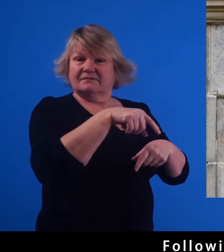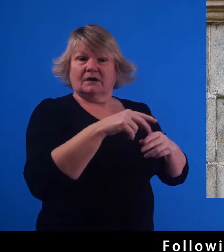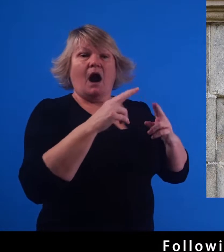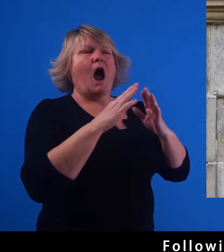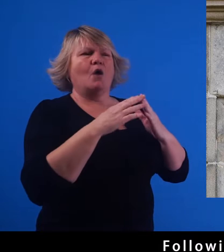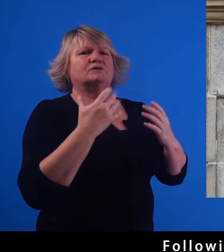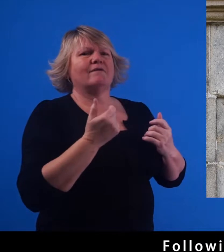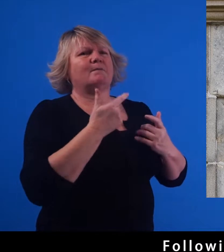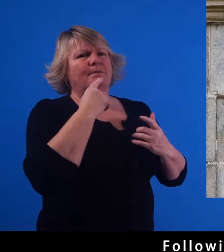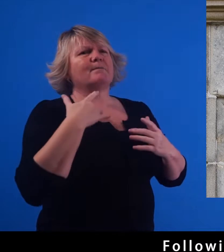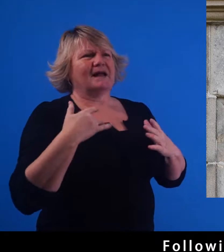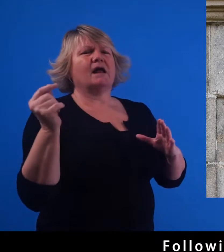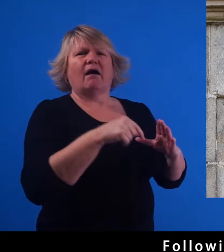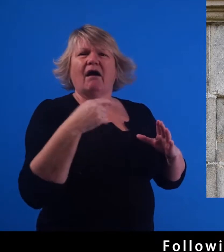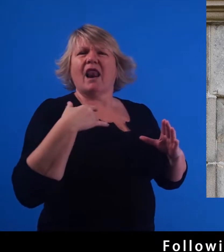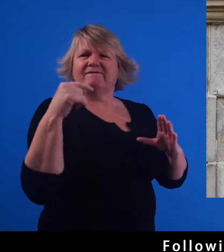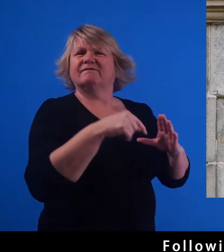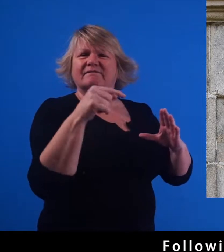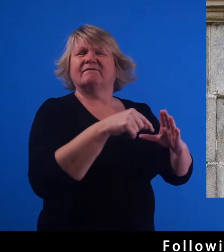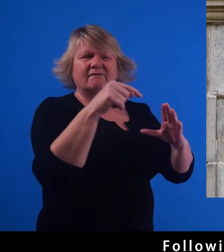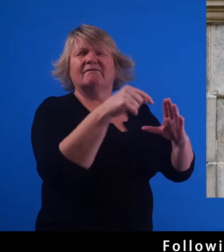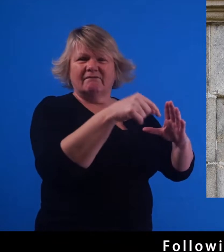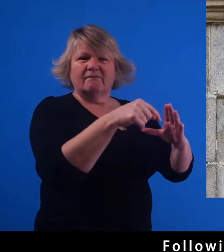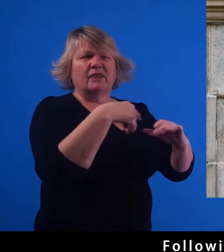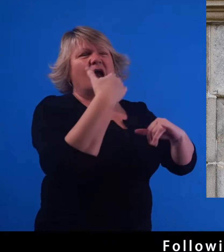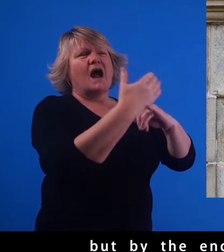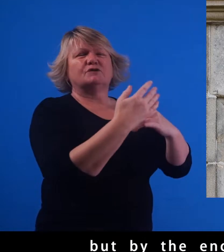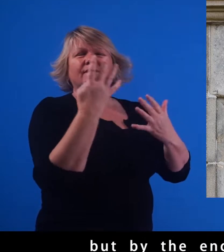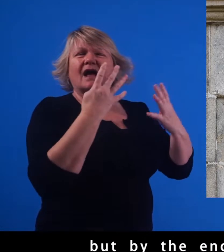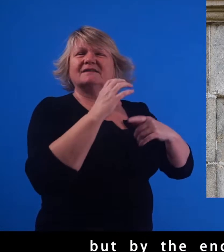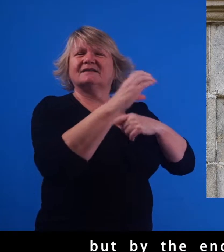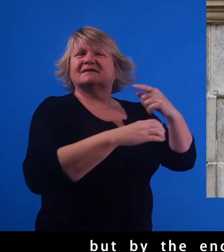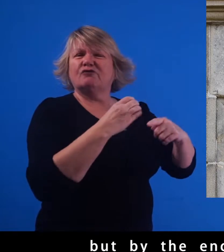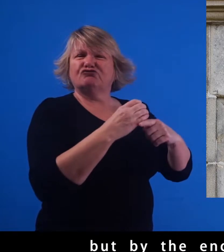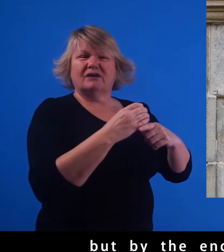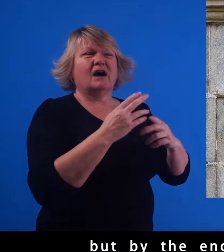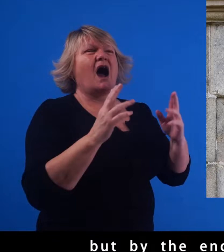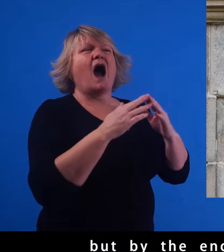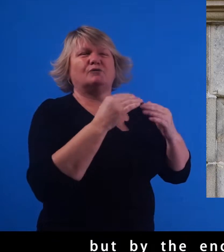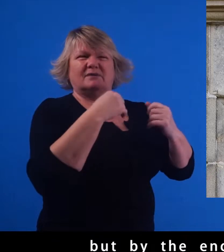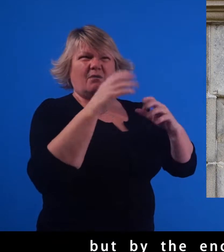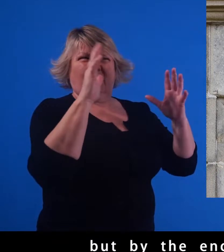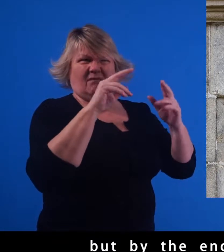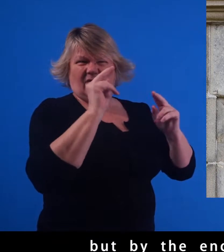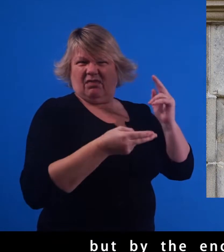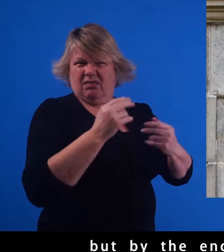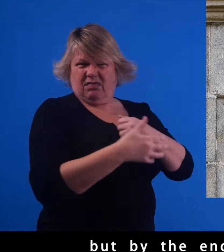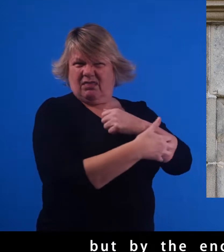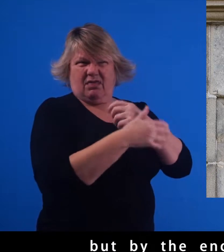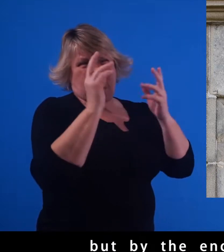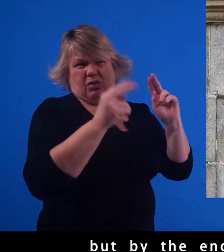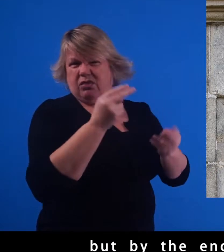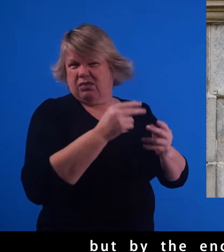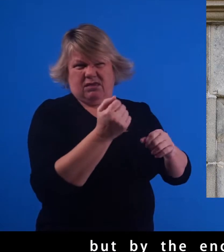Following her death, the house had various occupants, but by the end of the 19th century, it